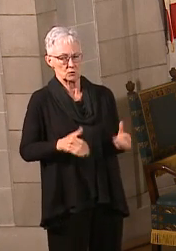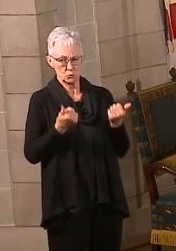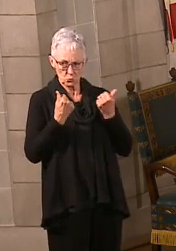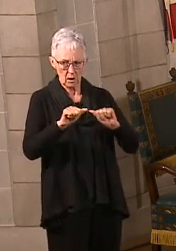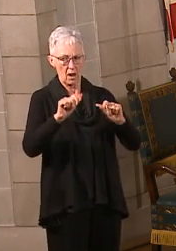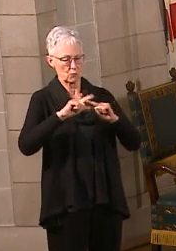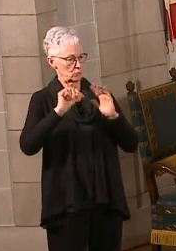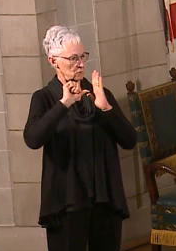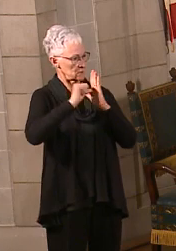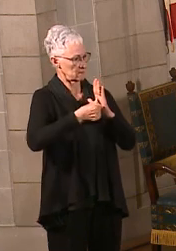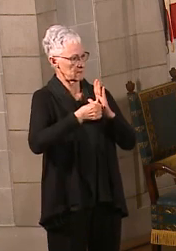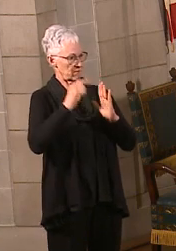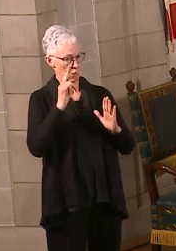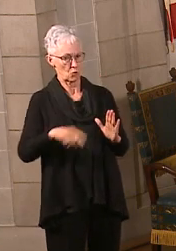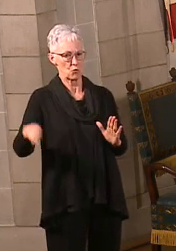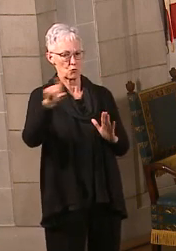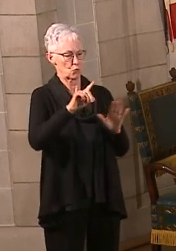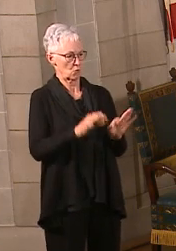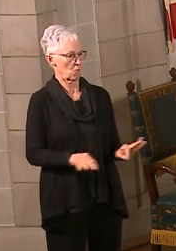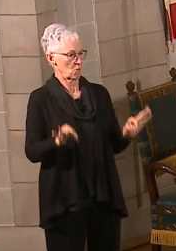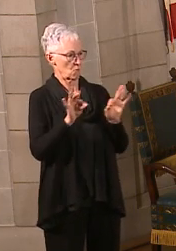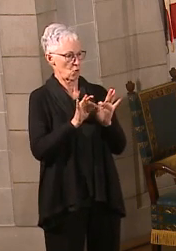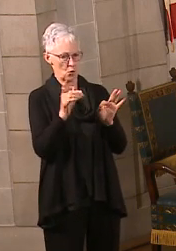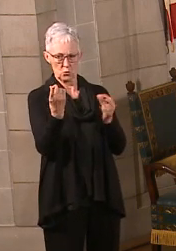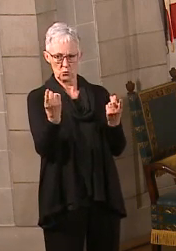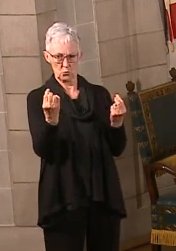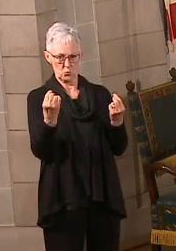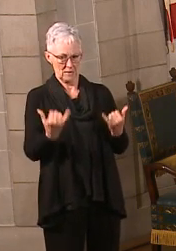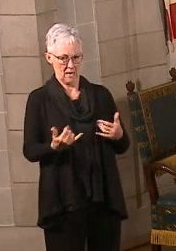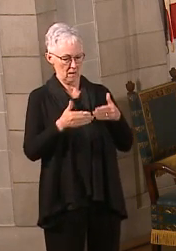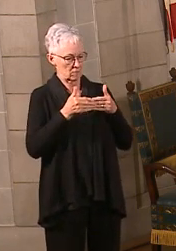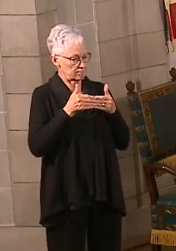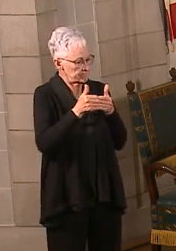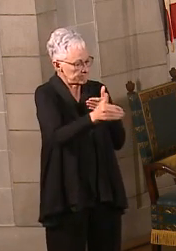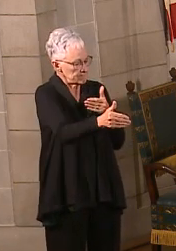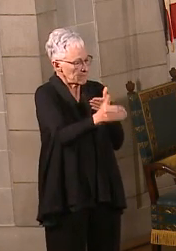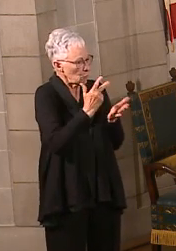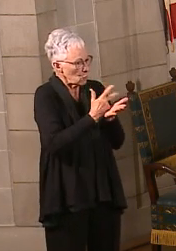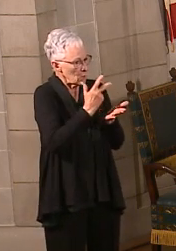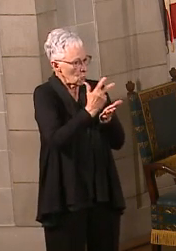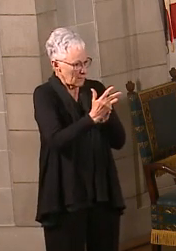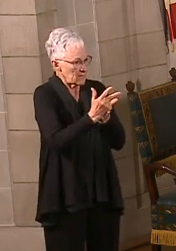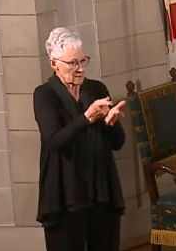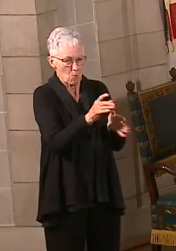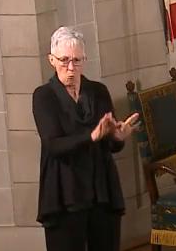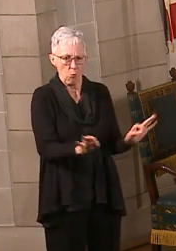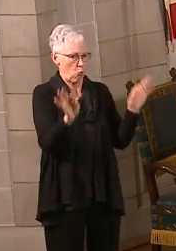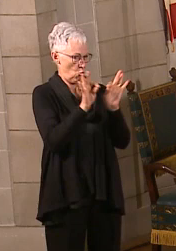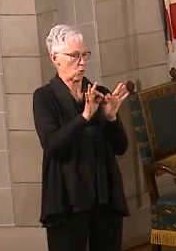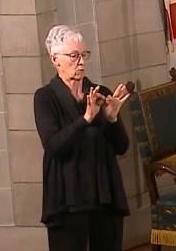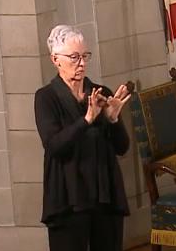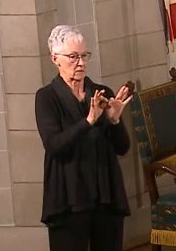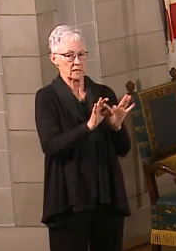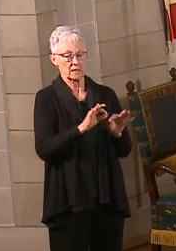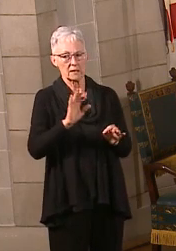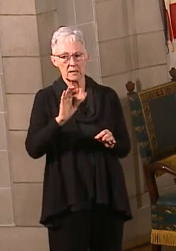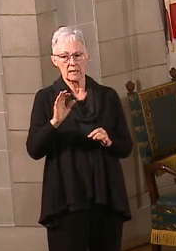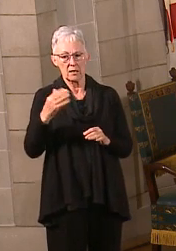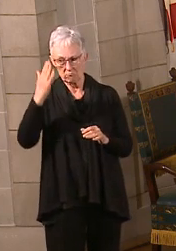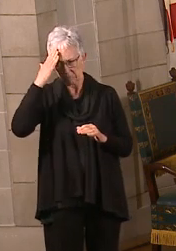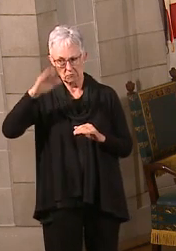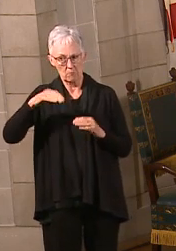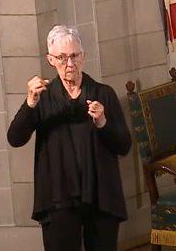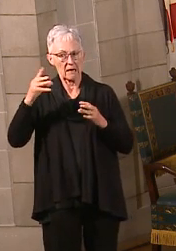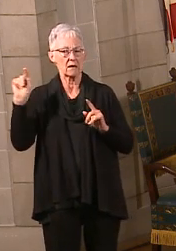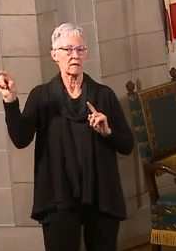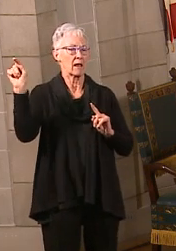April. If you look at the models that are out there, they seem to indicate that we will hit our